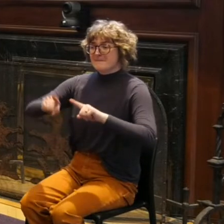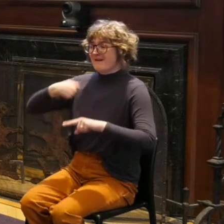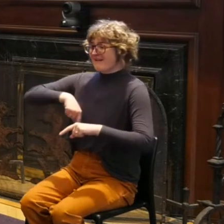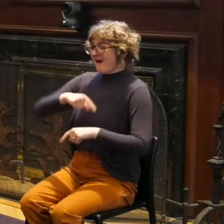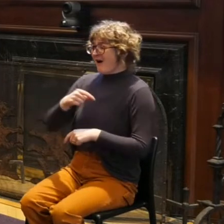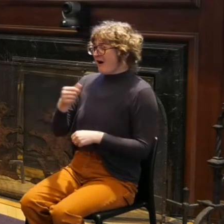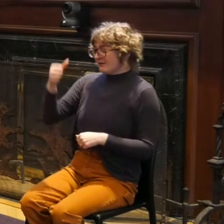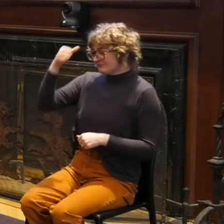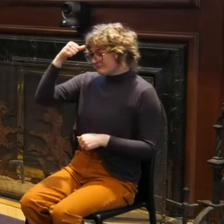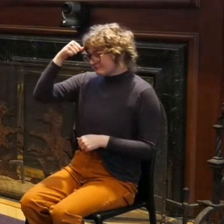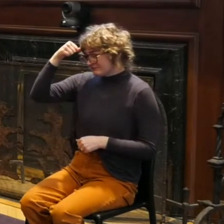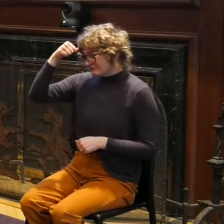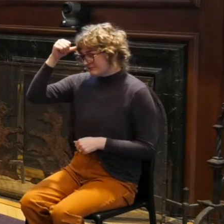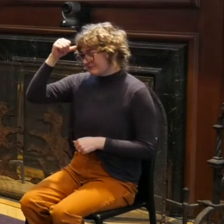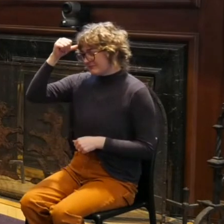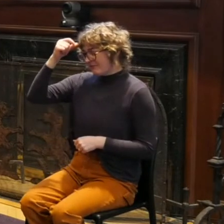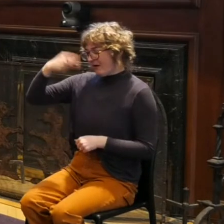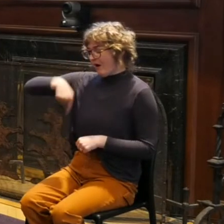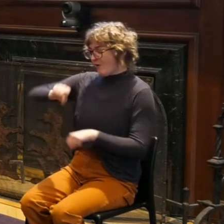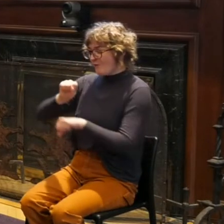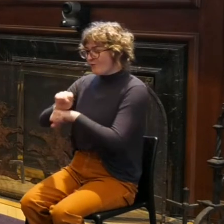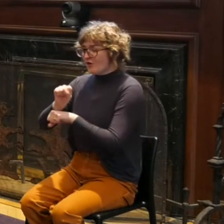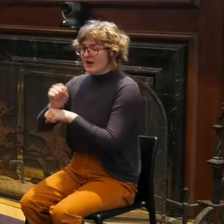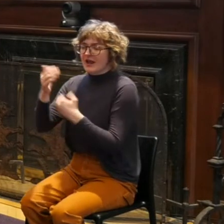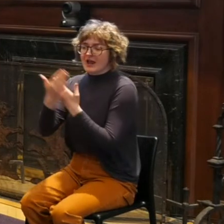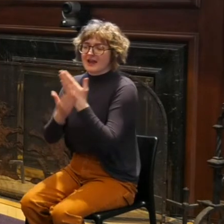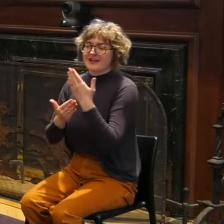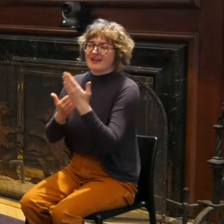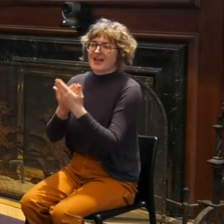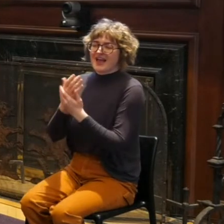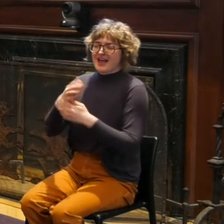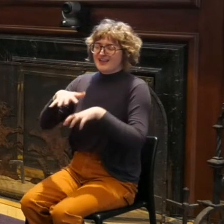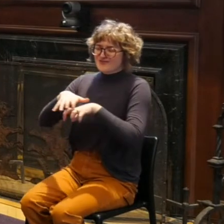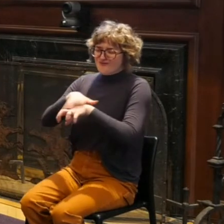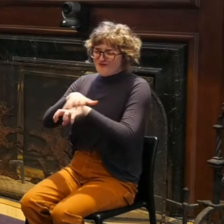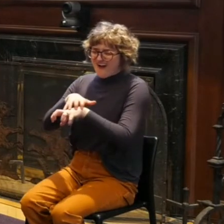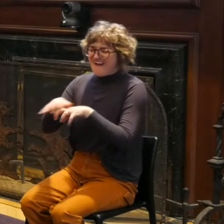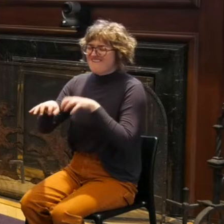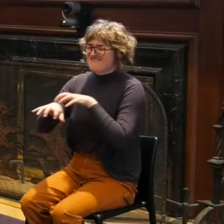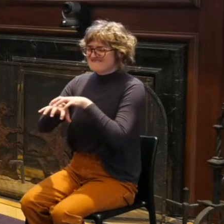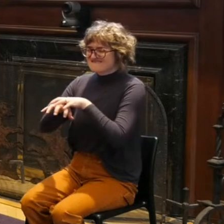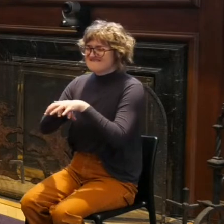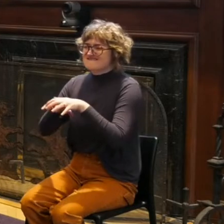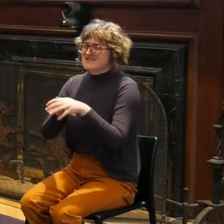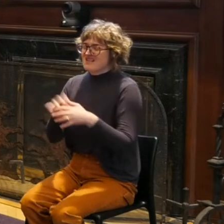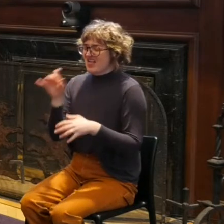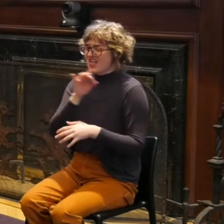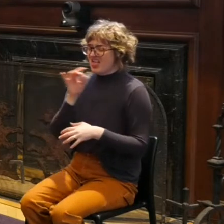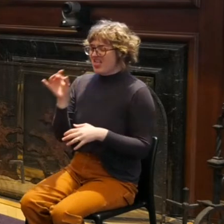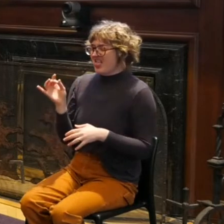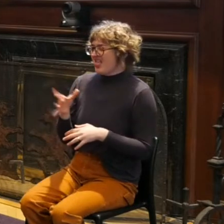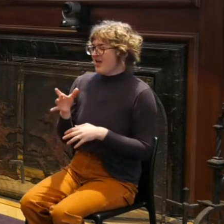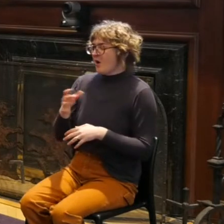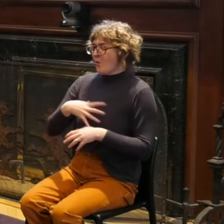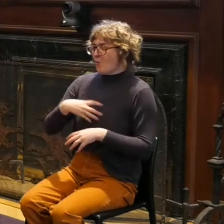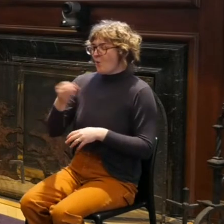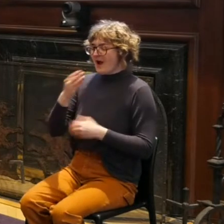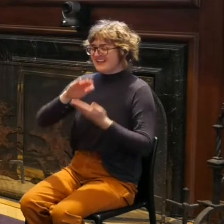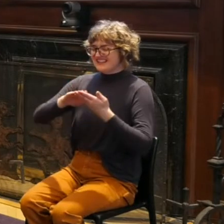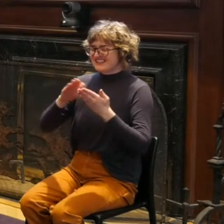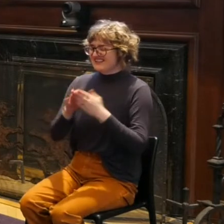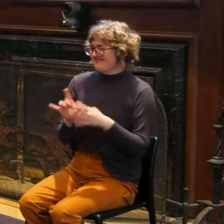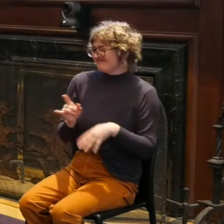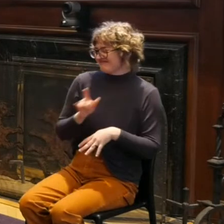of you, your working hands rough as roads, your dismay at a white city's smugness,